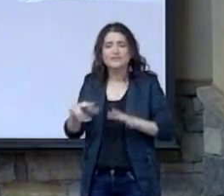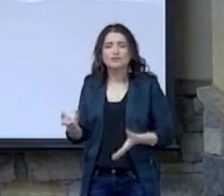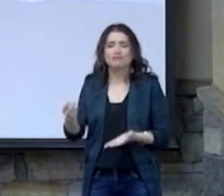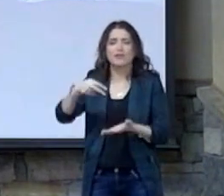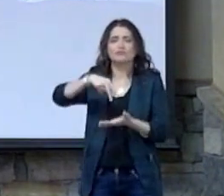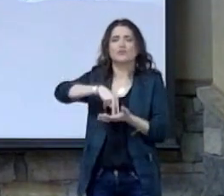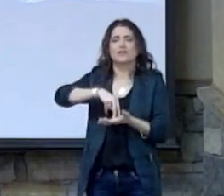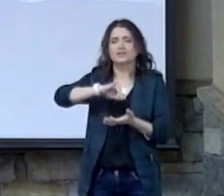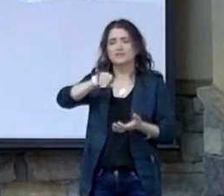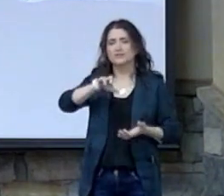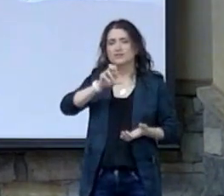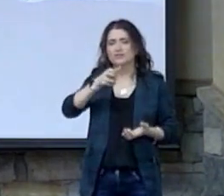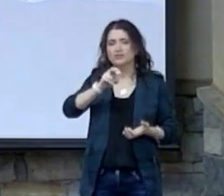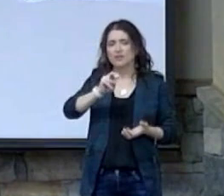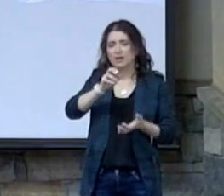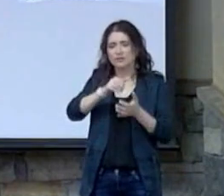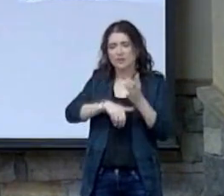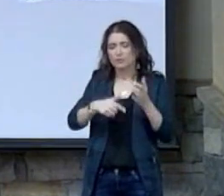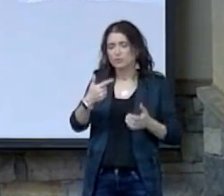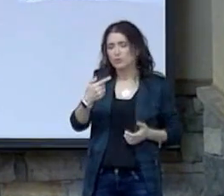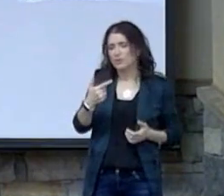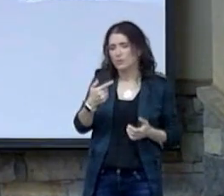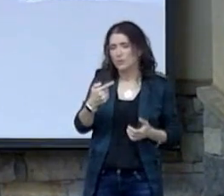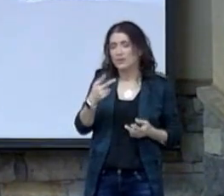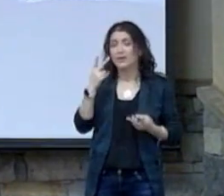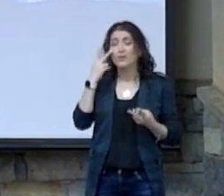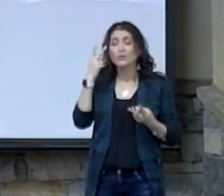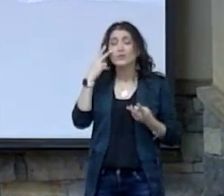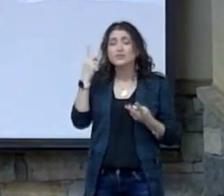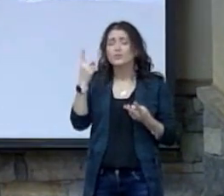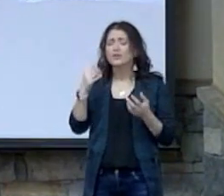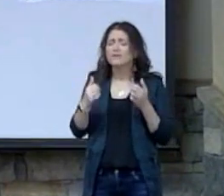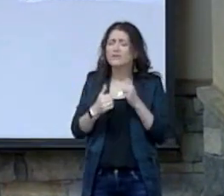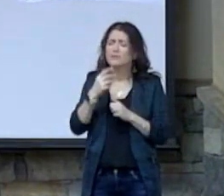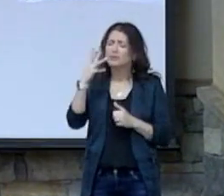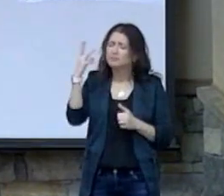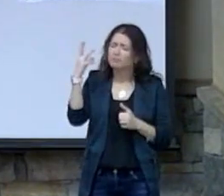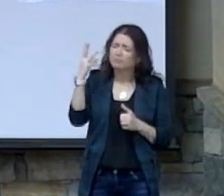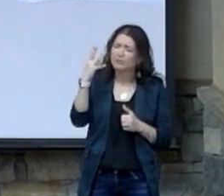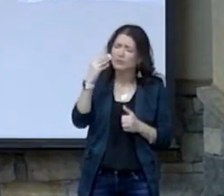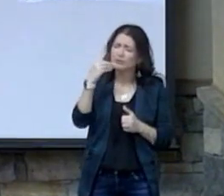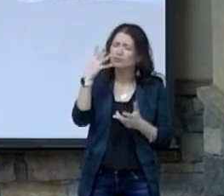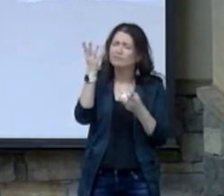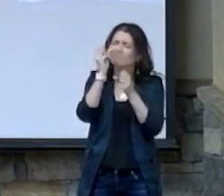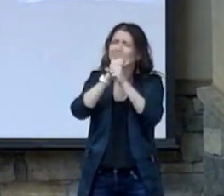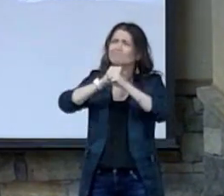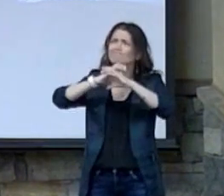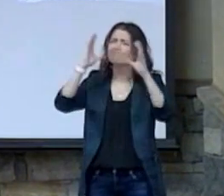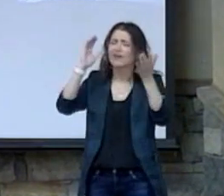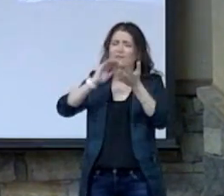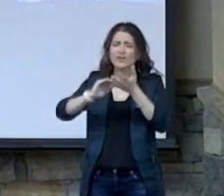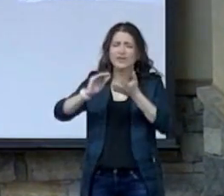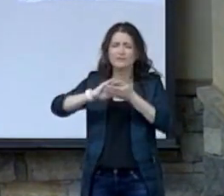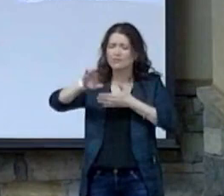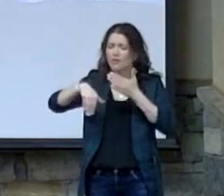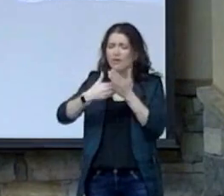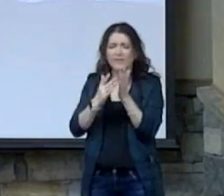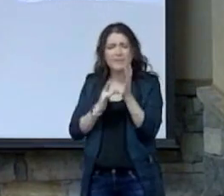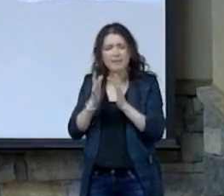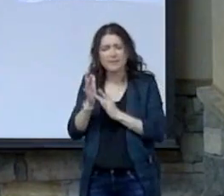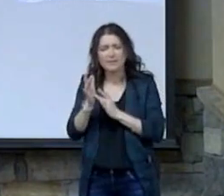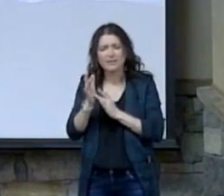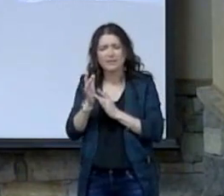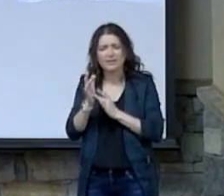chapter 21. And we see one of the most beautiful scenes of forgiveness in all of Scripture. As Jesus is